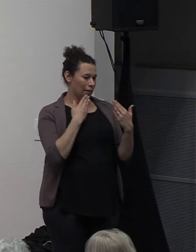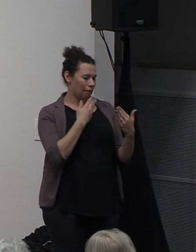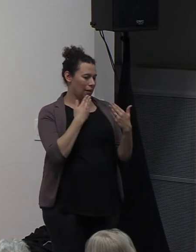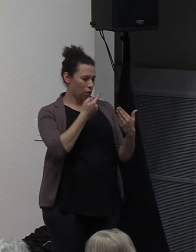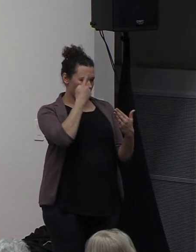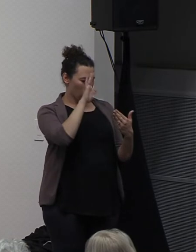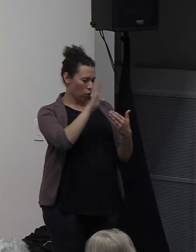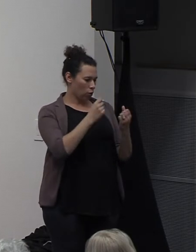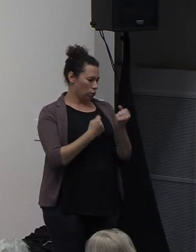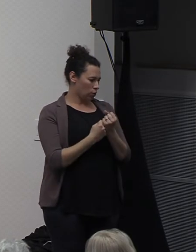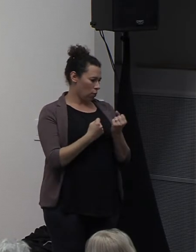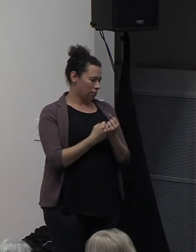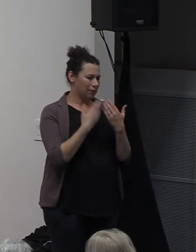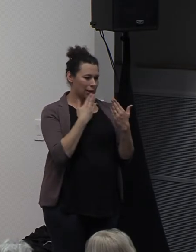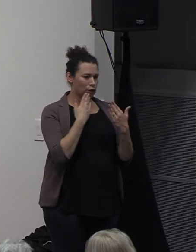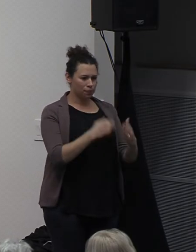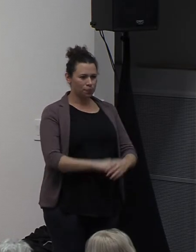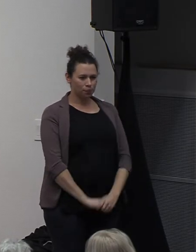program. Thank you.